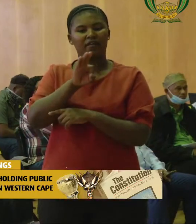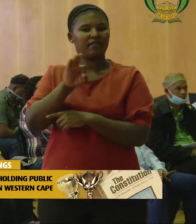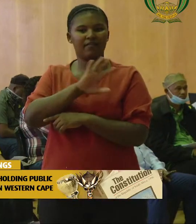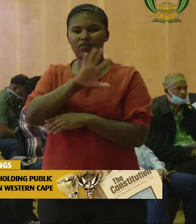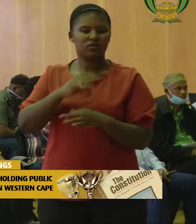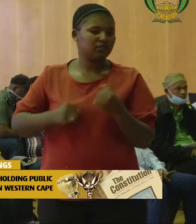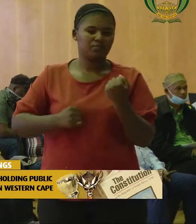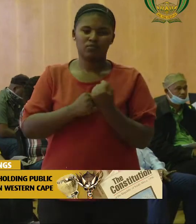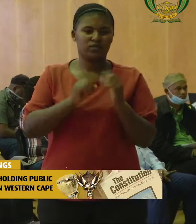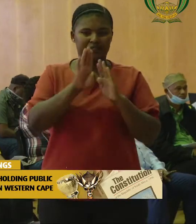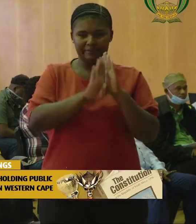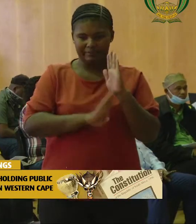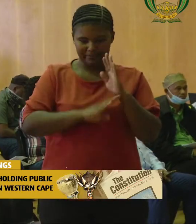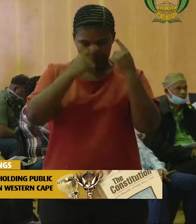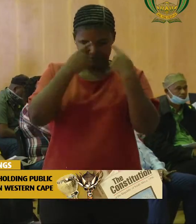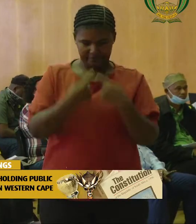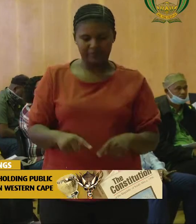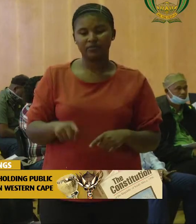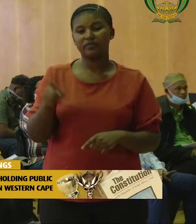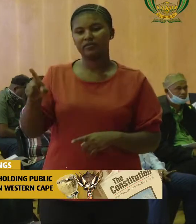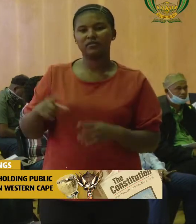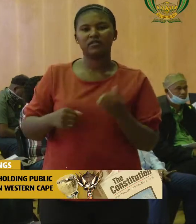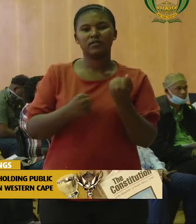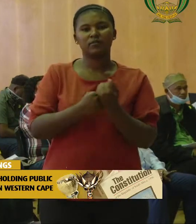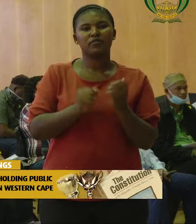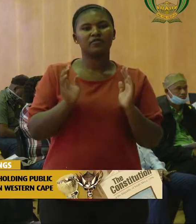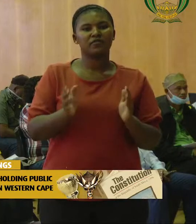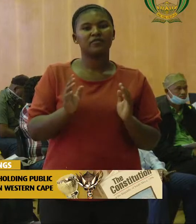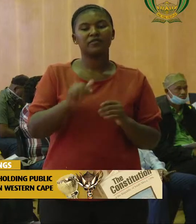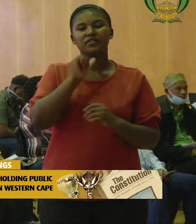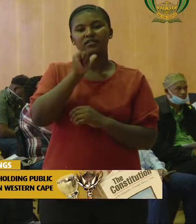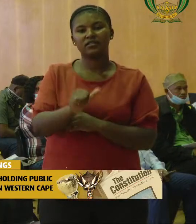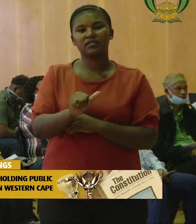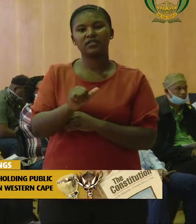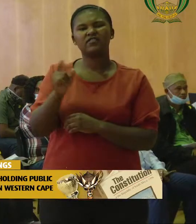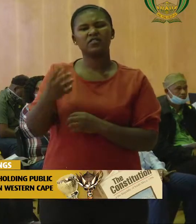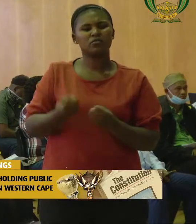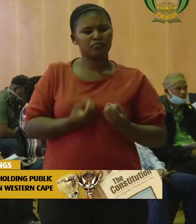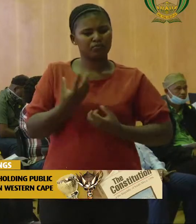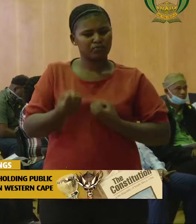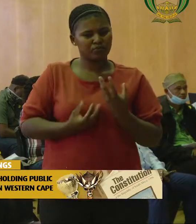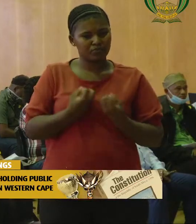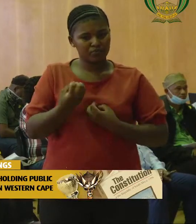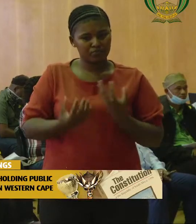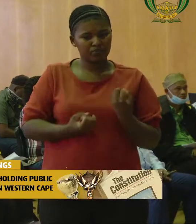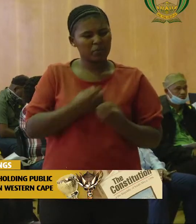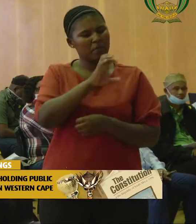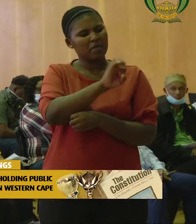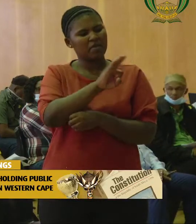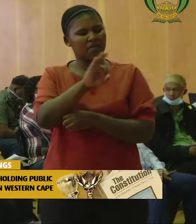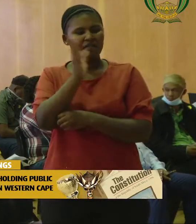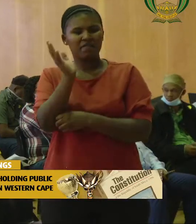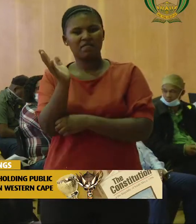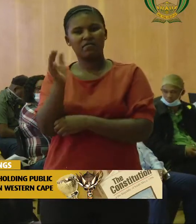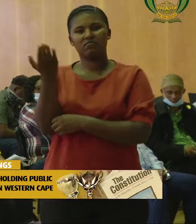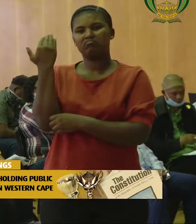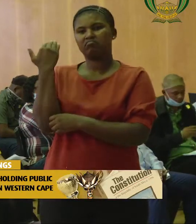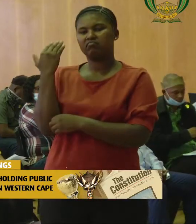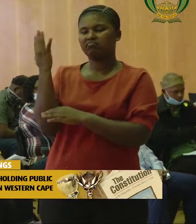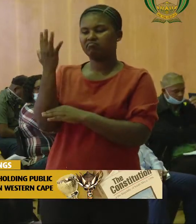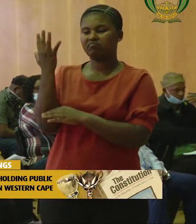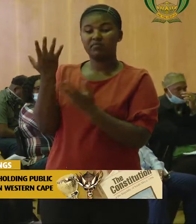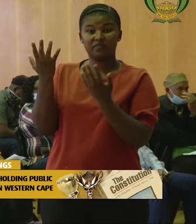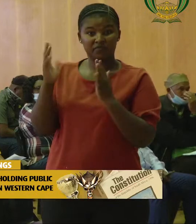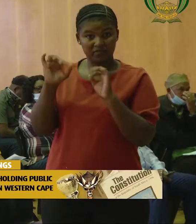bill, and he supported the sentiments that were expressed by his previous comrade, that the